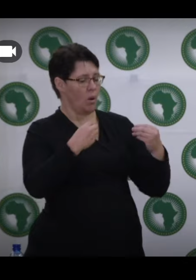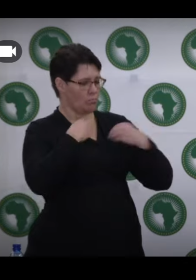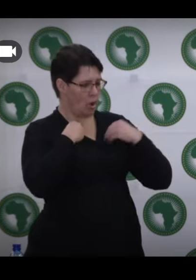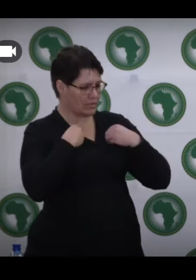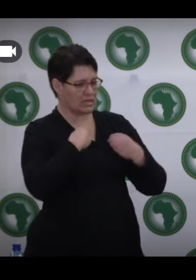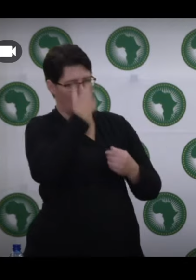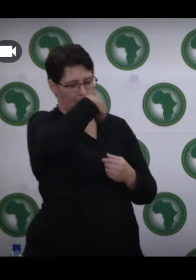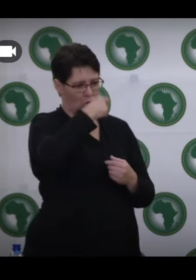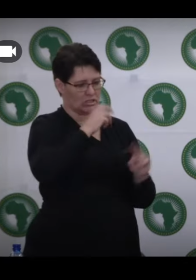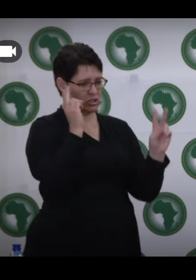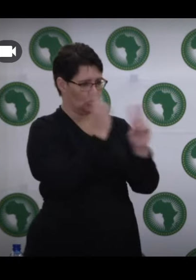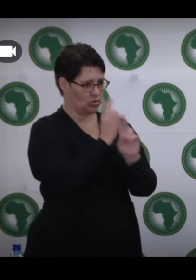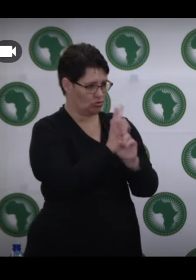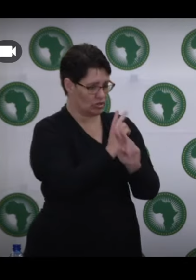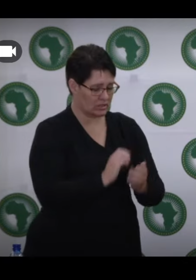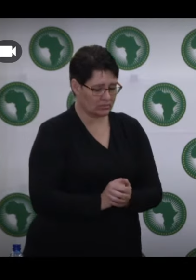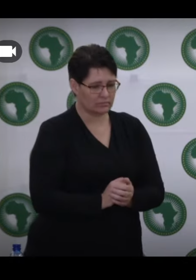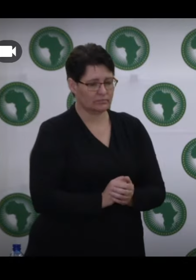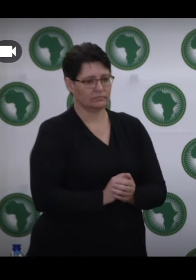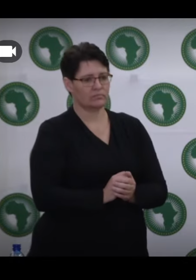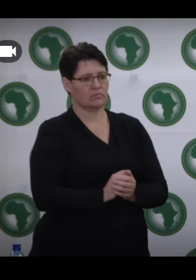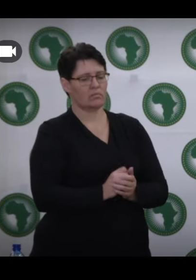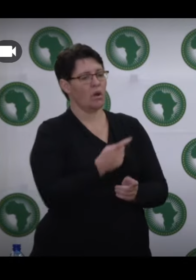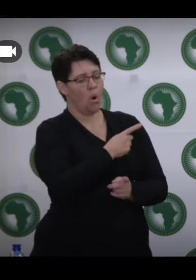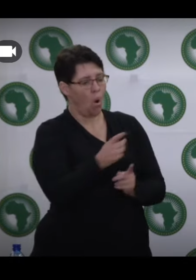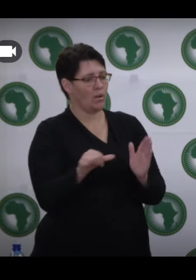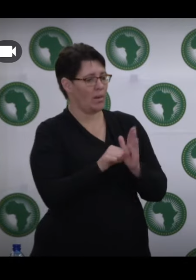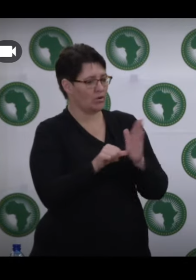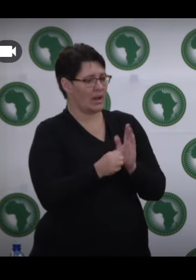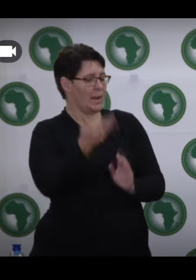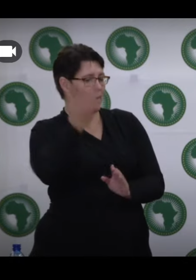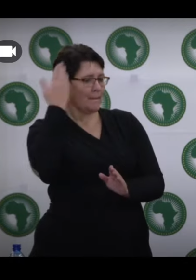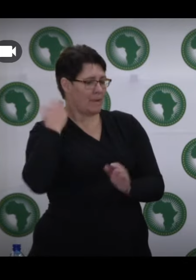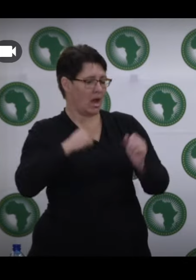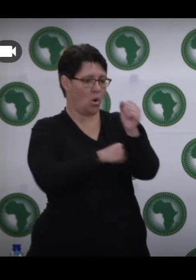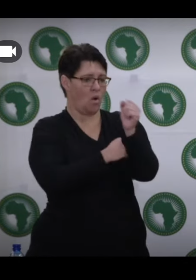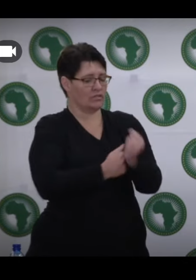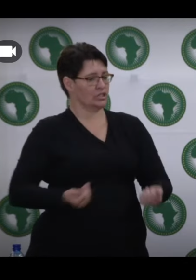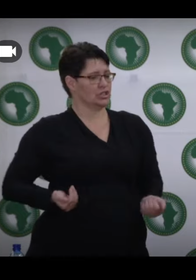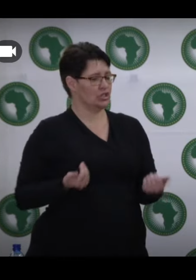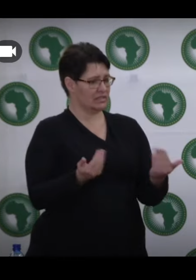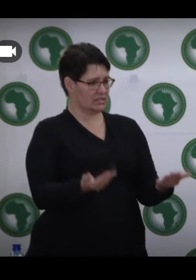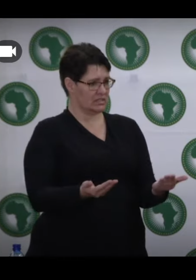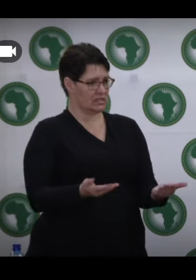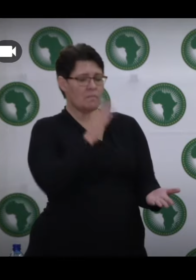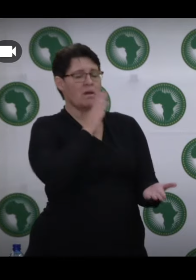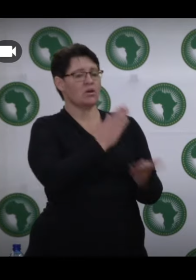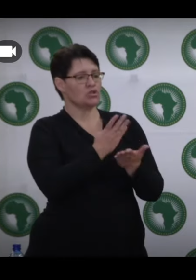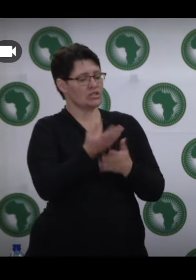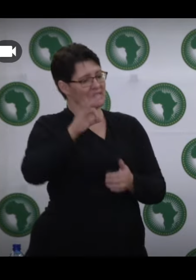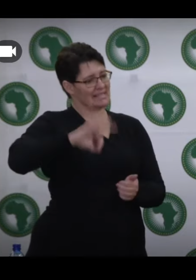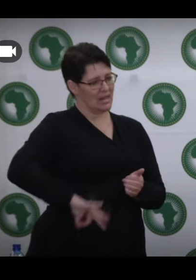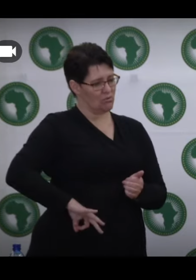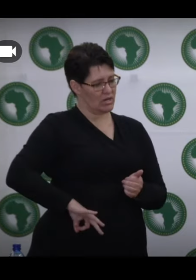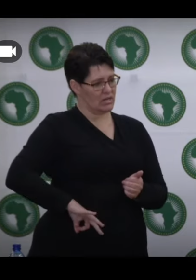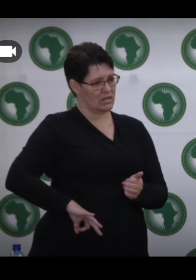property and persons. All essential back office services to enable